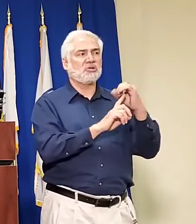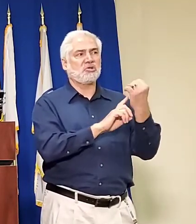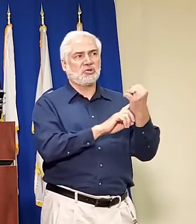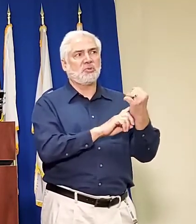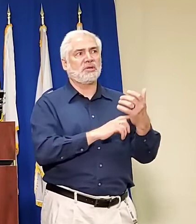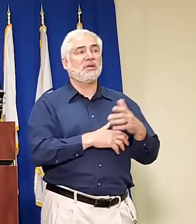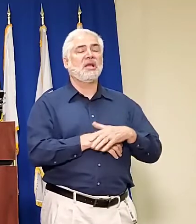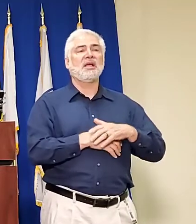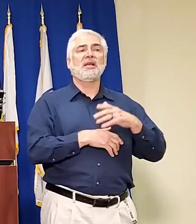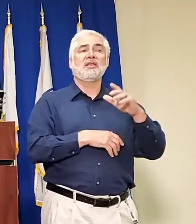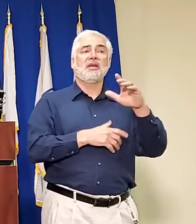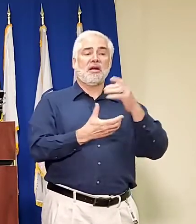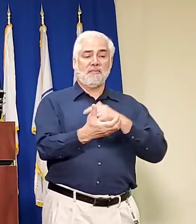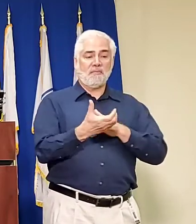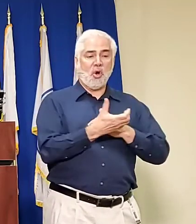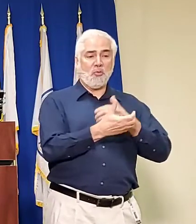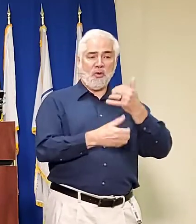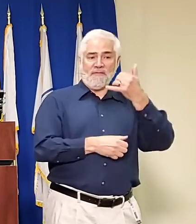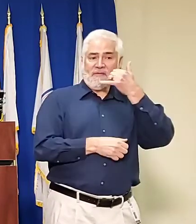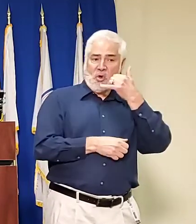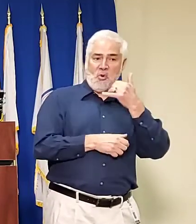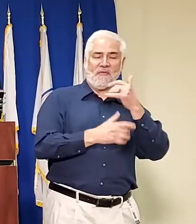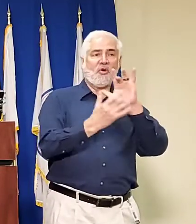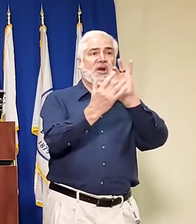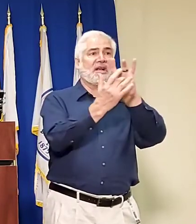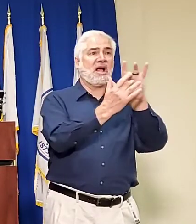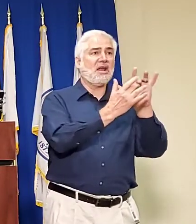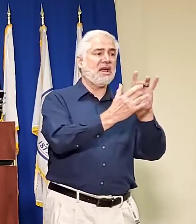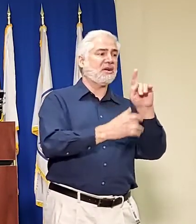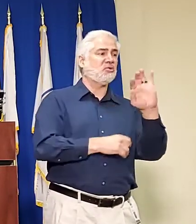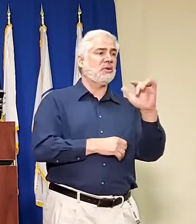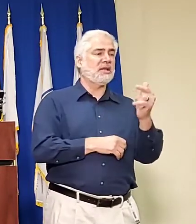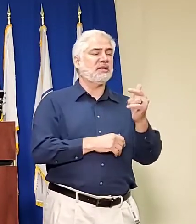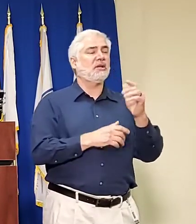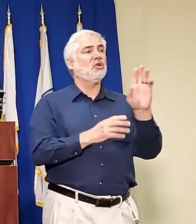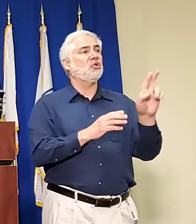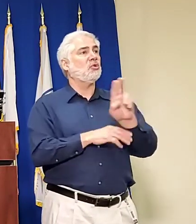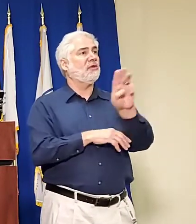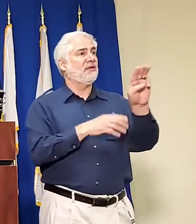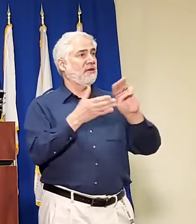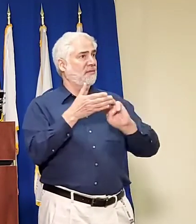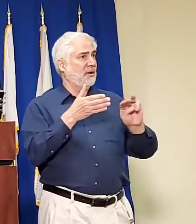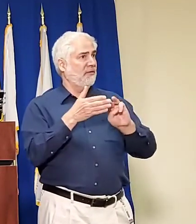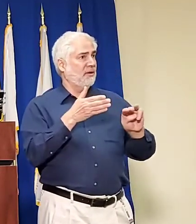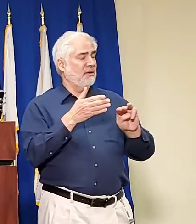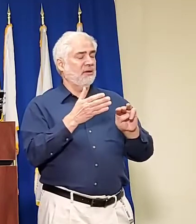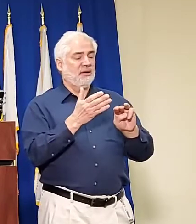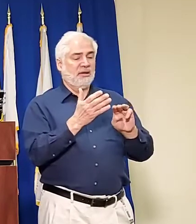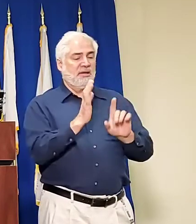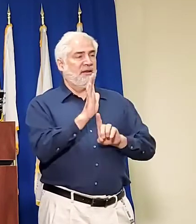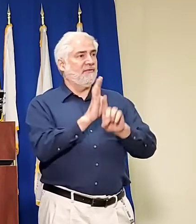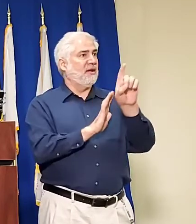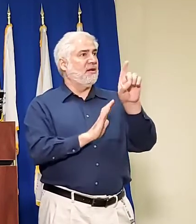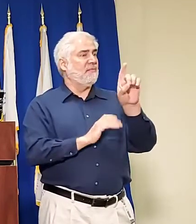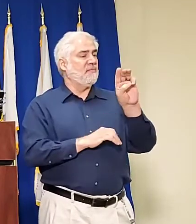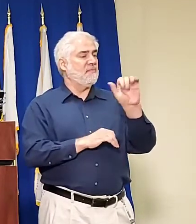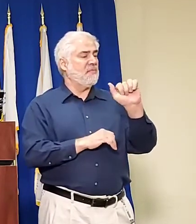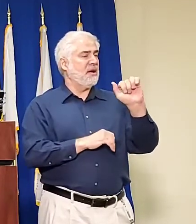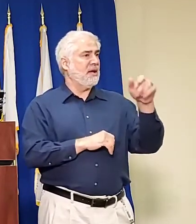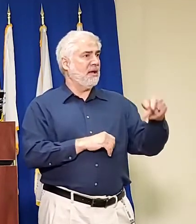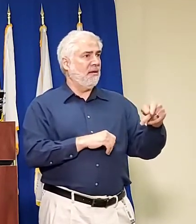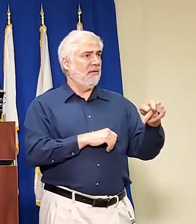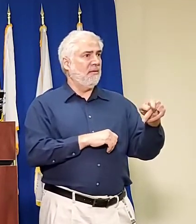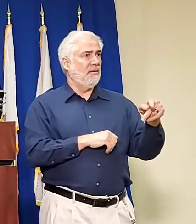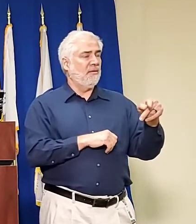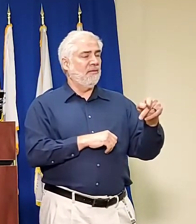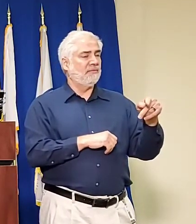tracing? So that's interesting because, you know, University of Memphis is working on an app that does allow for monitoring